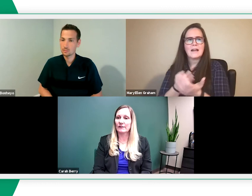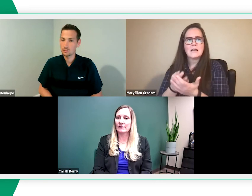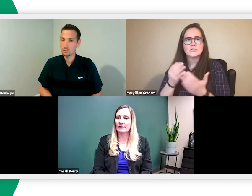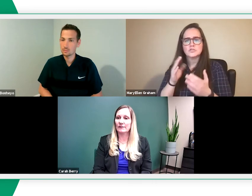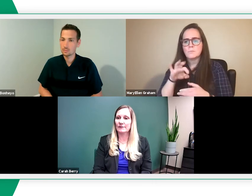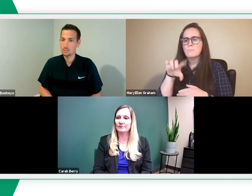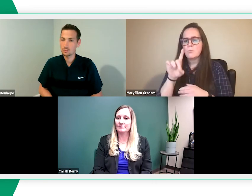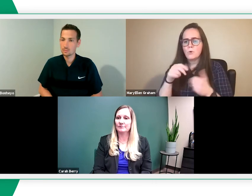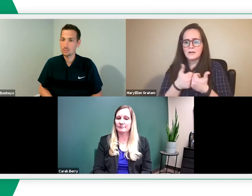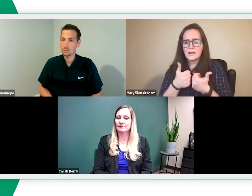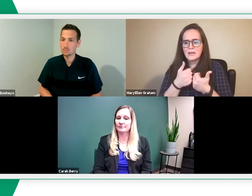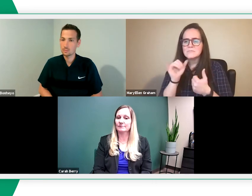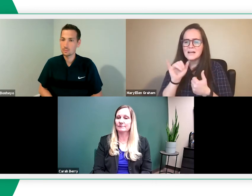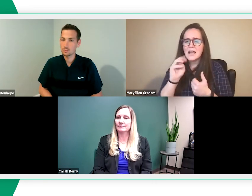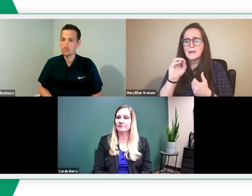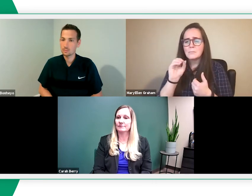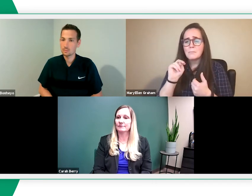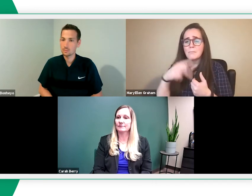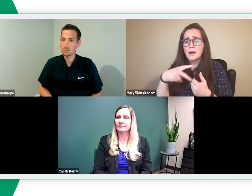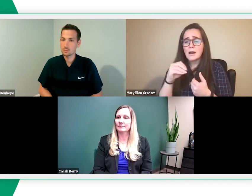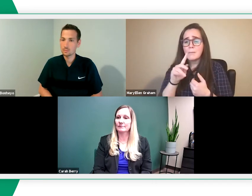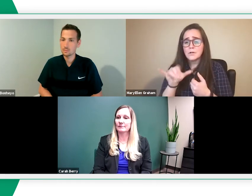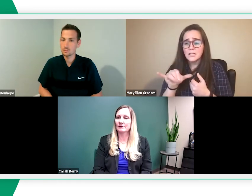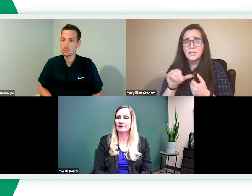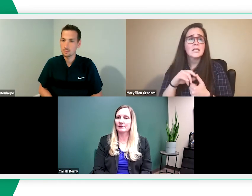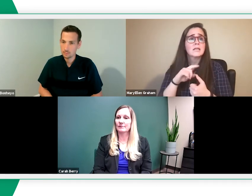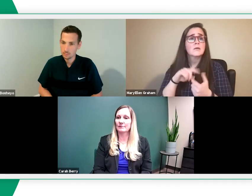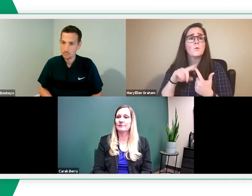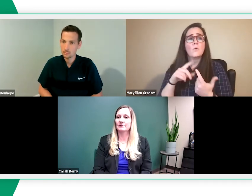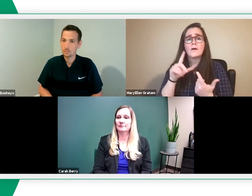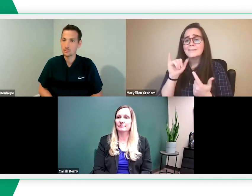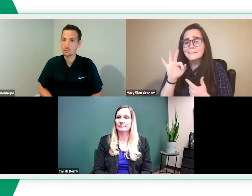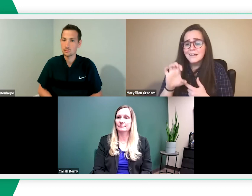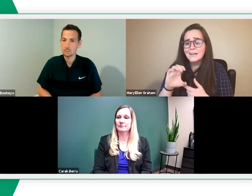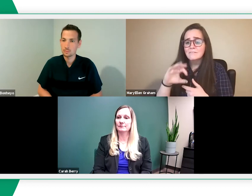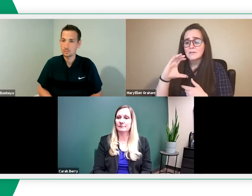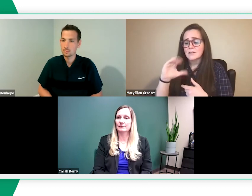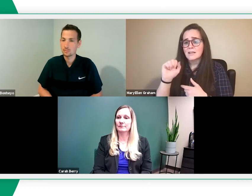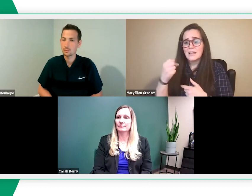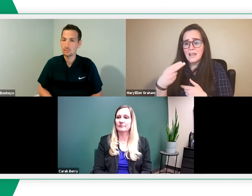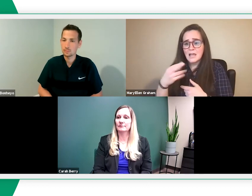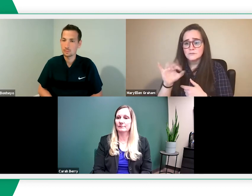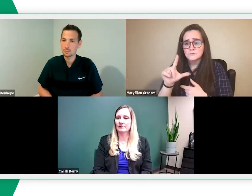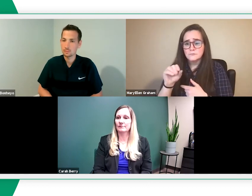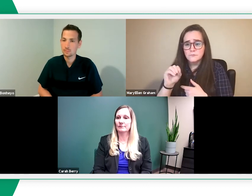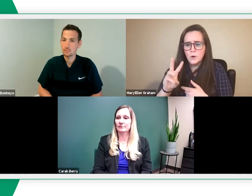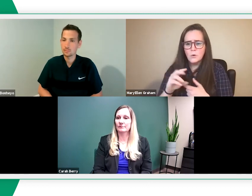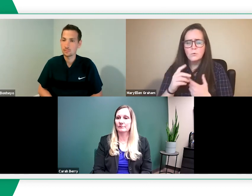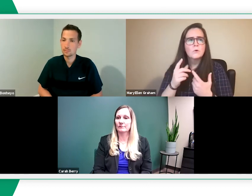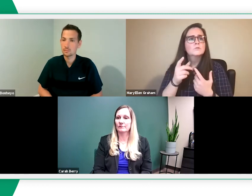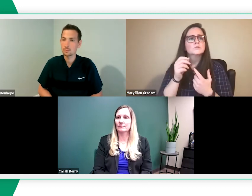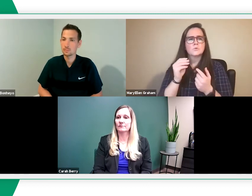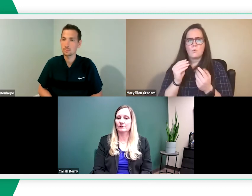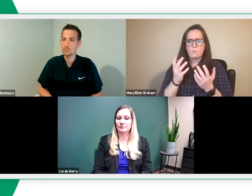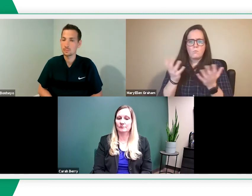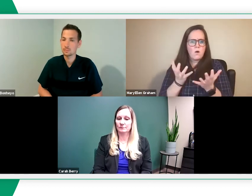There are several financial board games out there from different companies. Is there any particular one